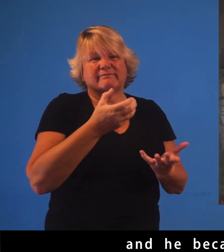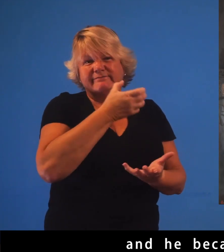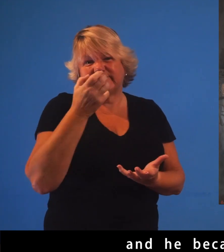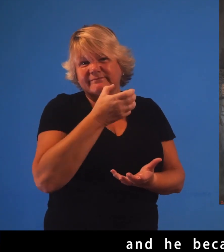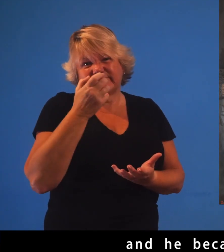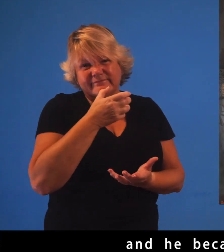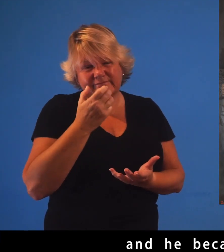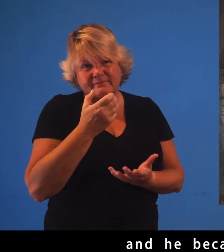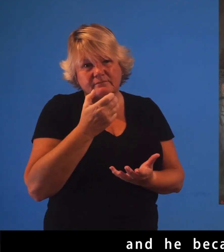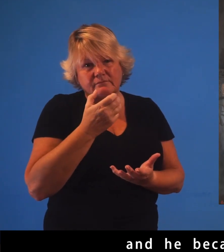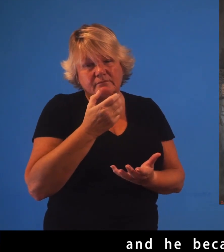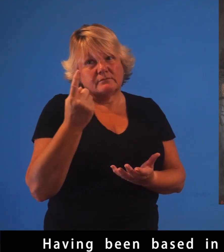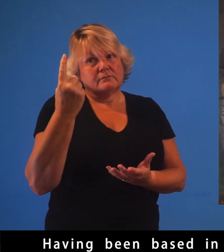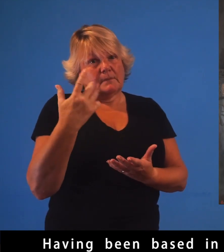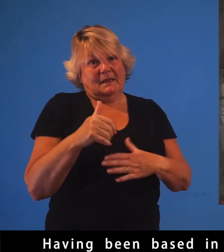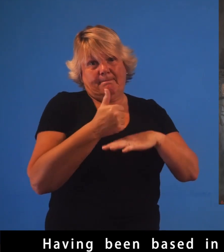alcohol.